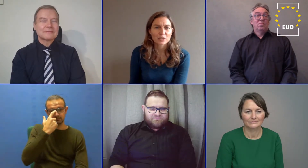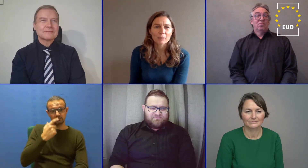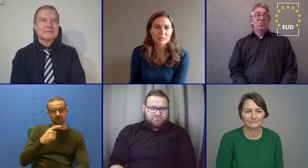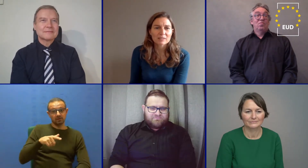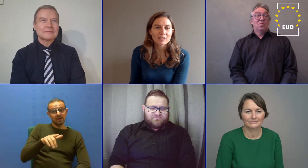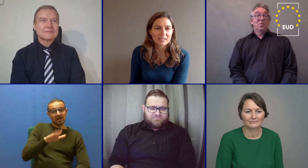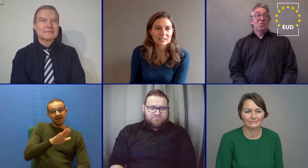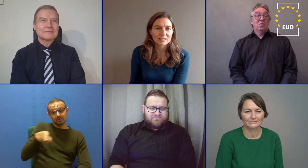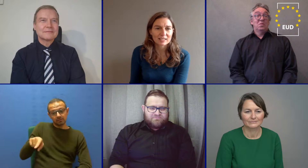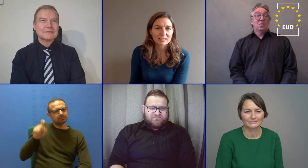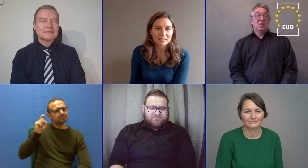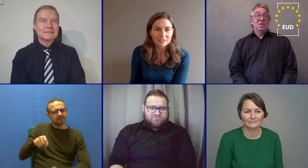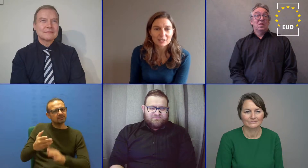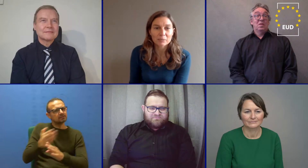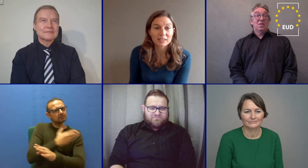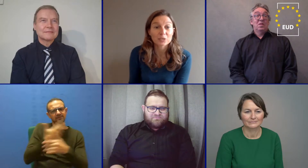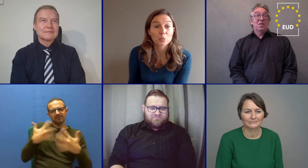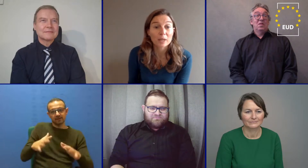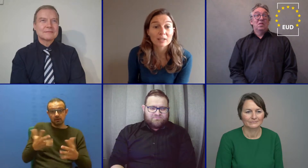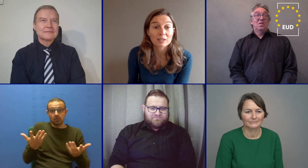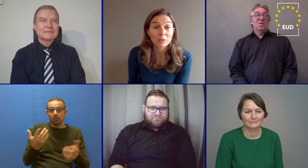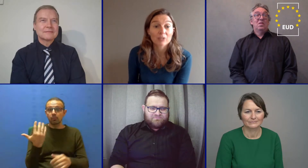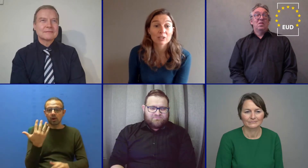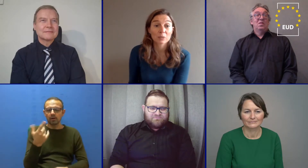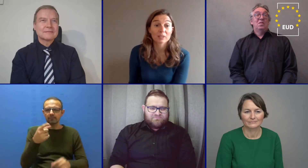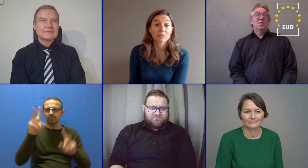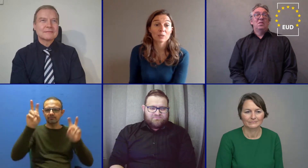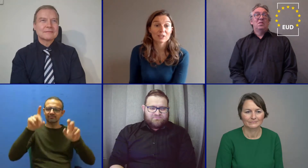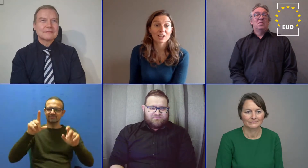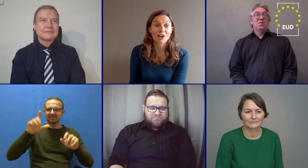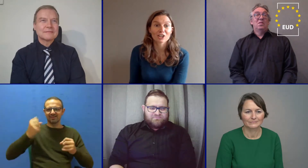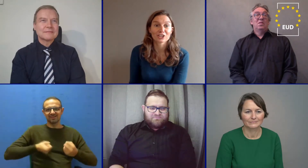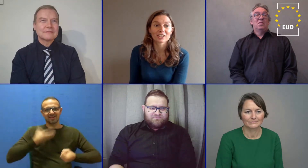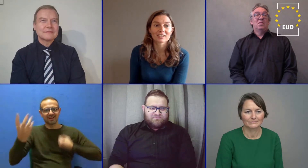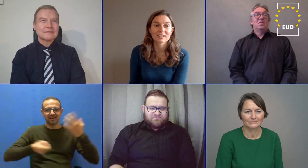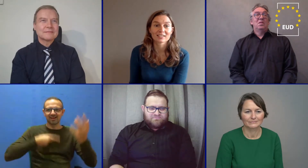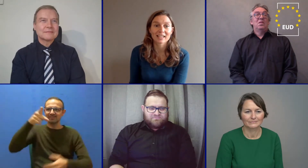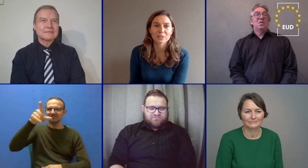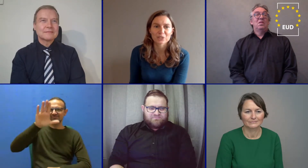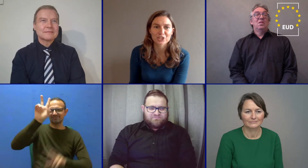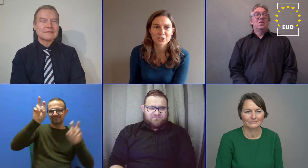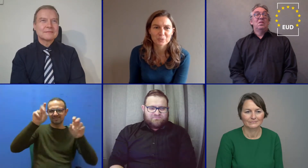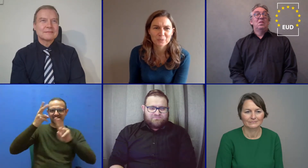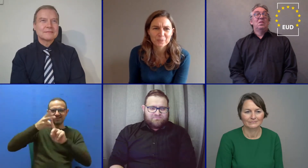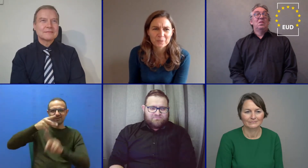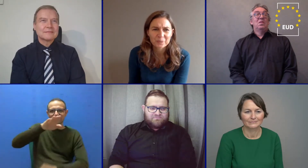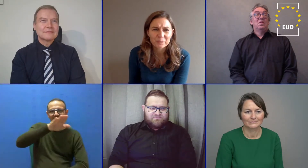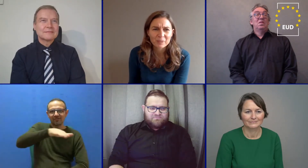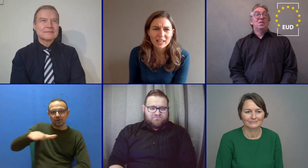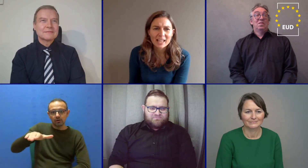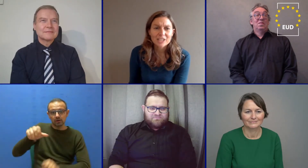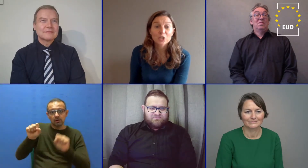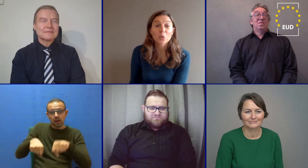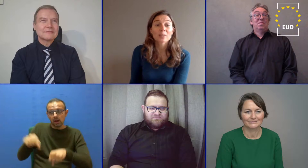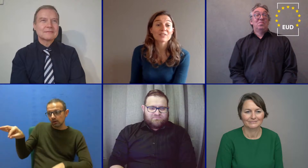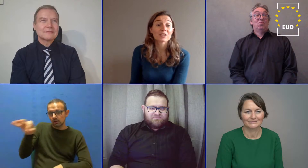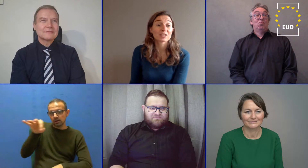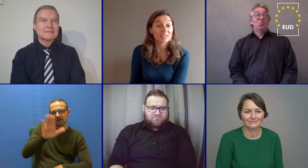I believe that's definitely a place where they are learning language. So if there's a